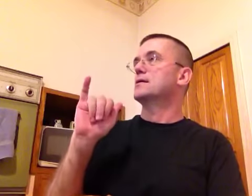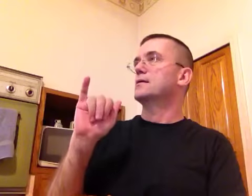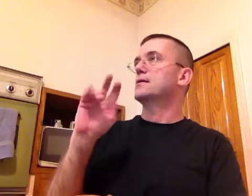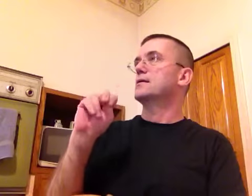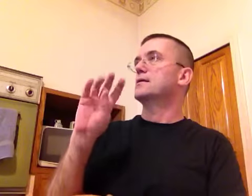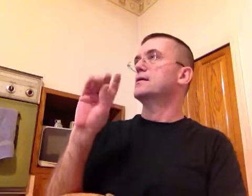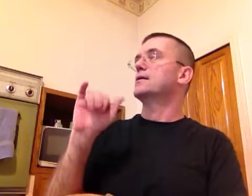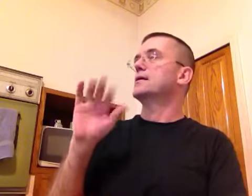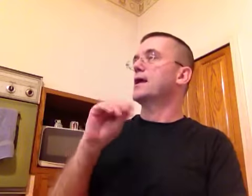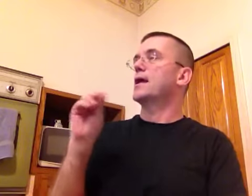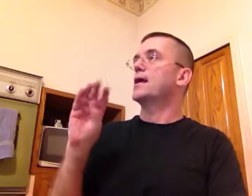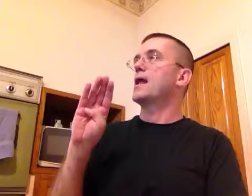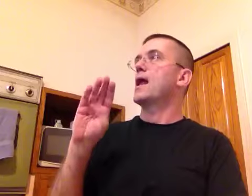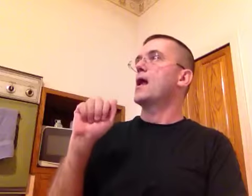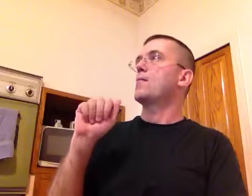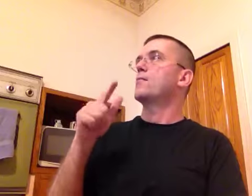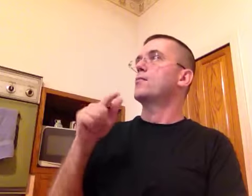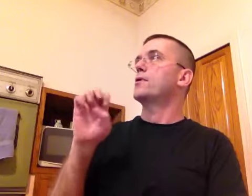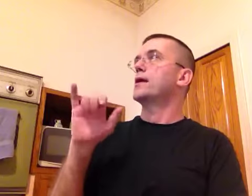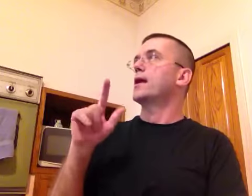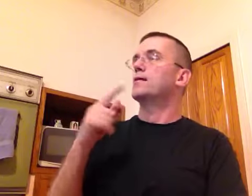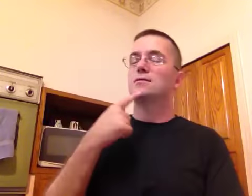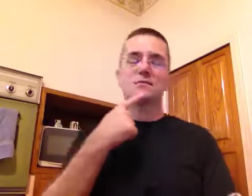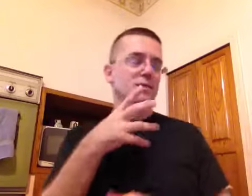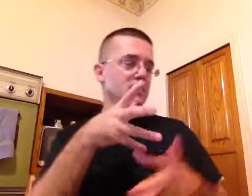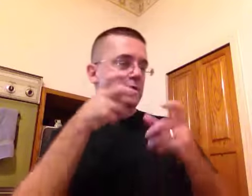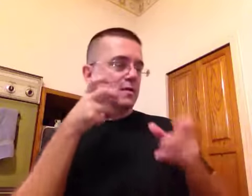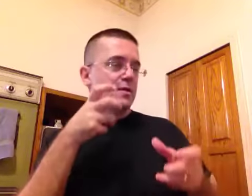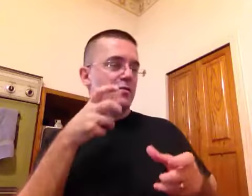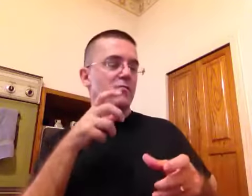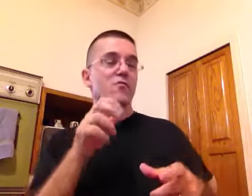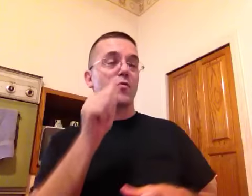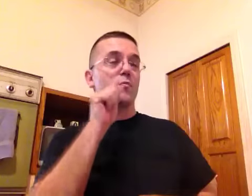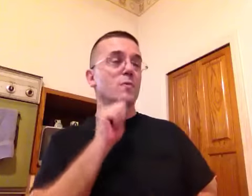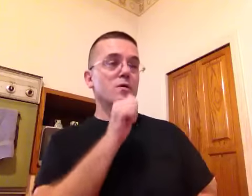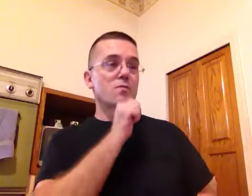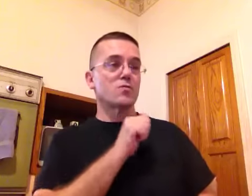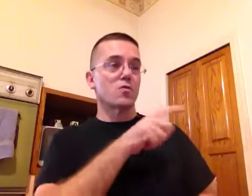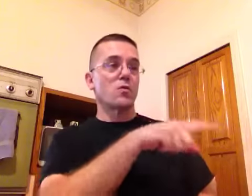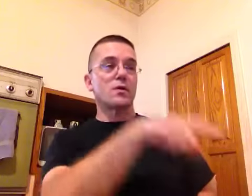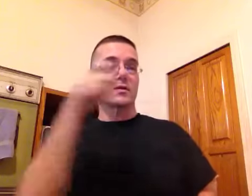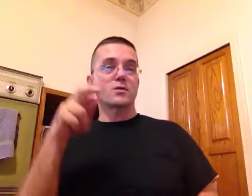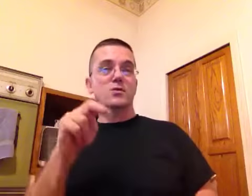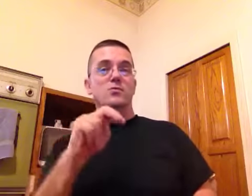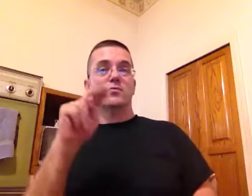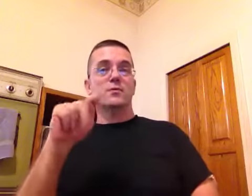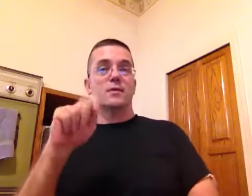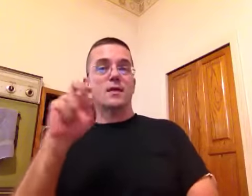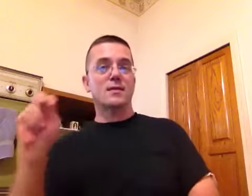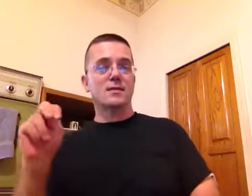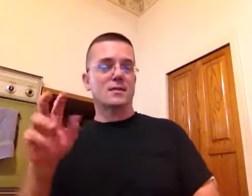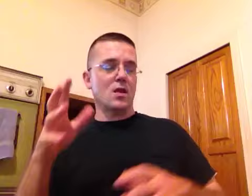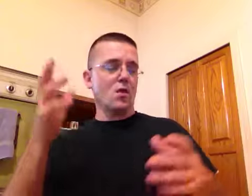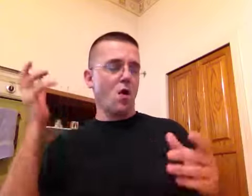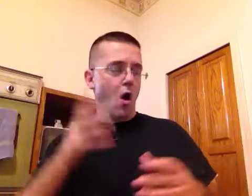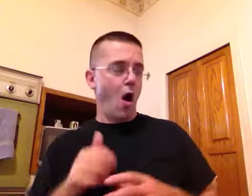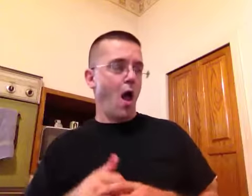when you scream all the way from Tempe, Arizona to Nashville. $28,000 paid off in 28 months, making up to